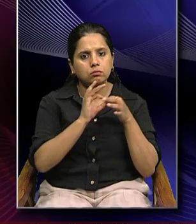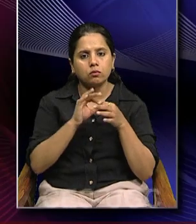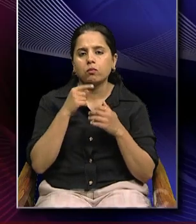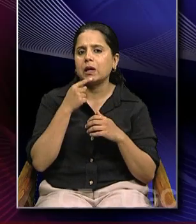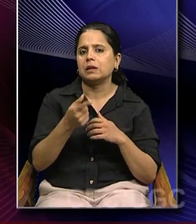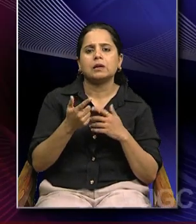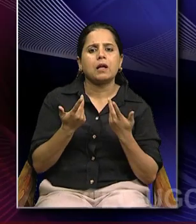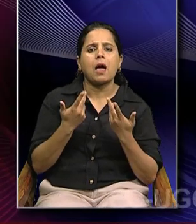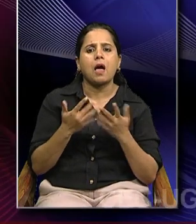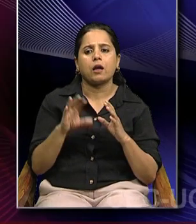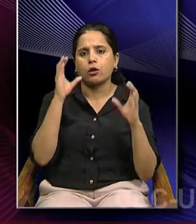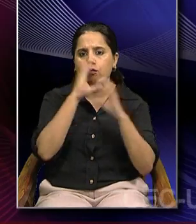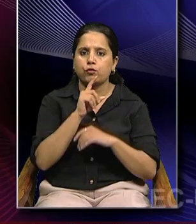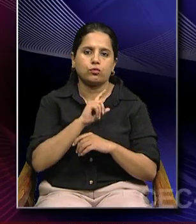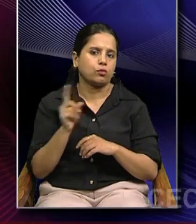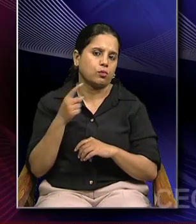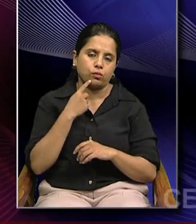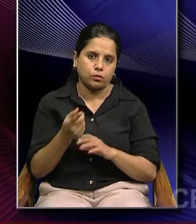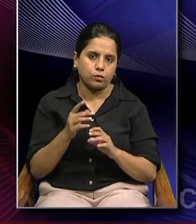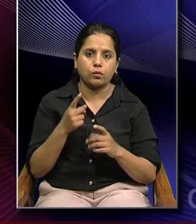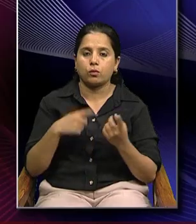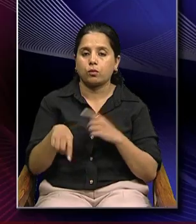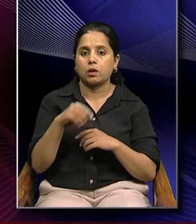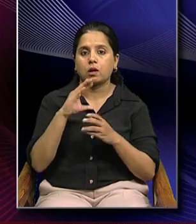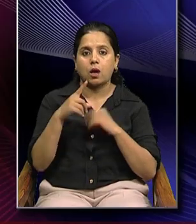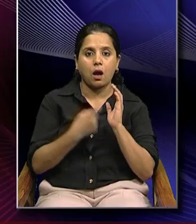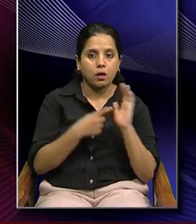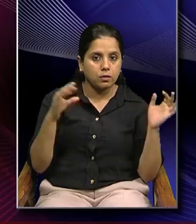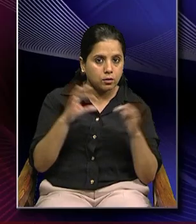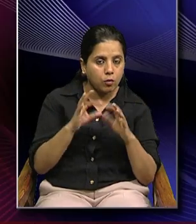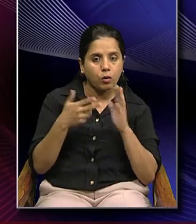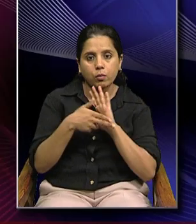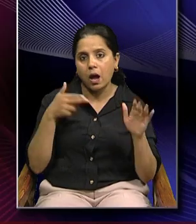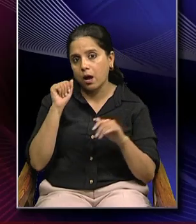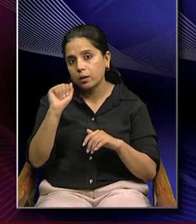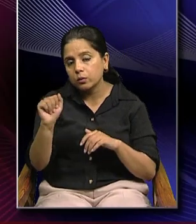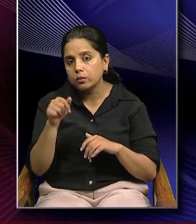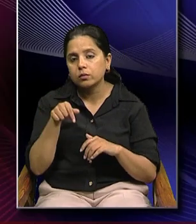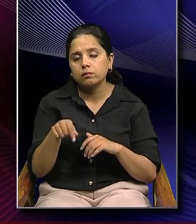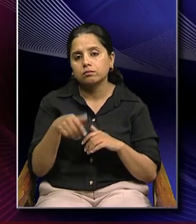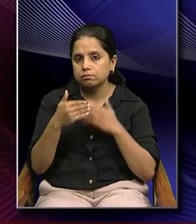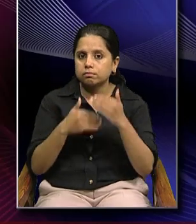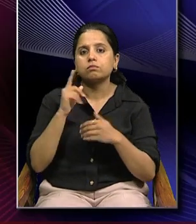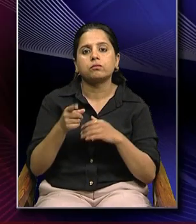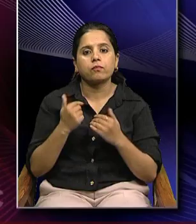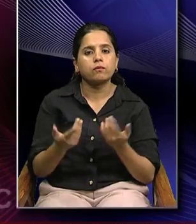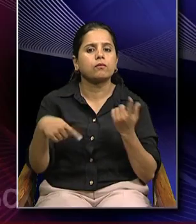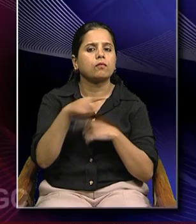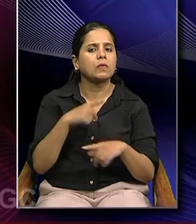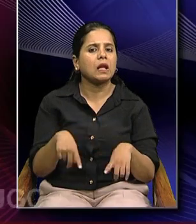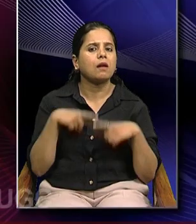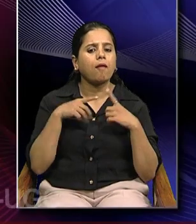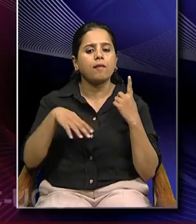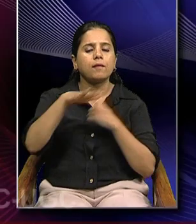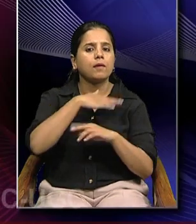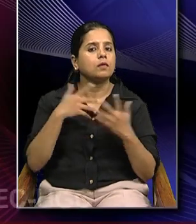be any confusion among the customers with regard to your brand. So, now we are living in an era